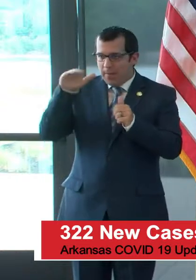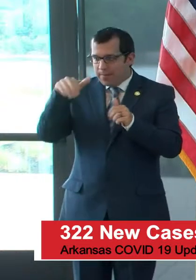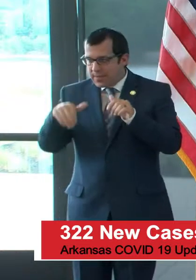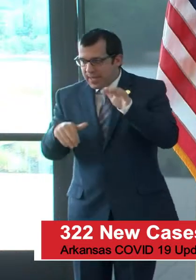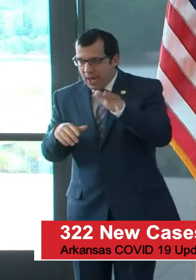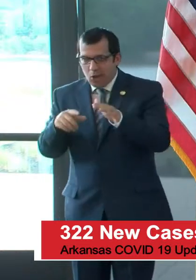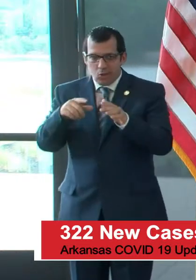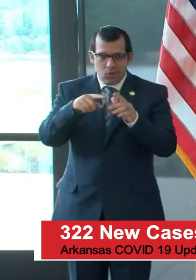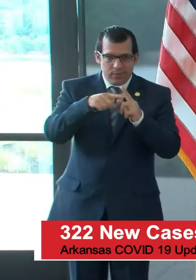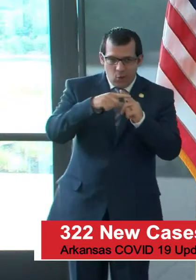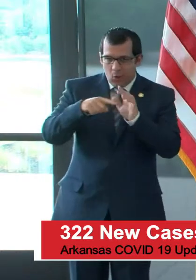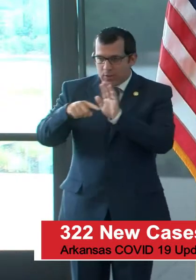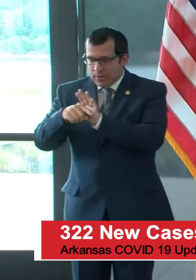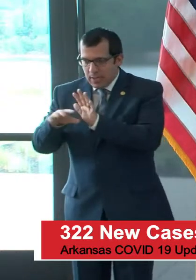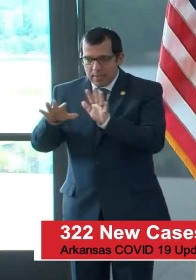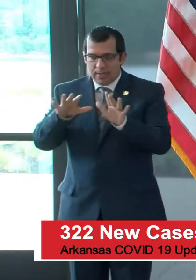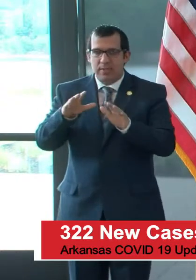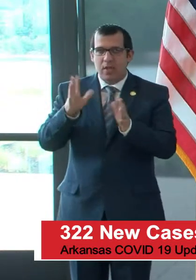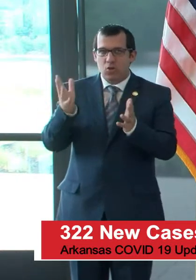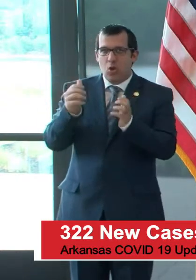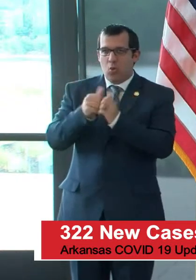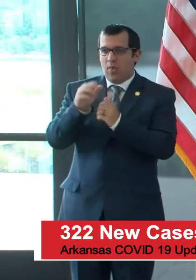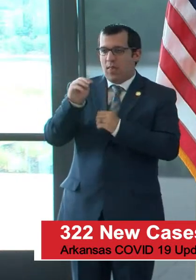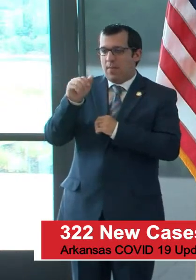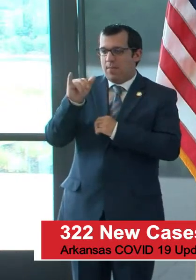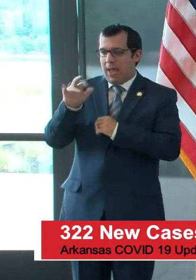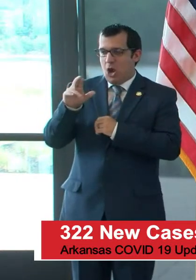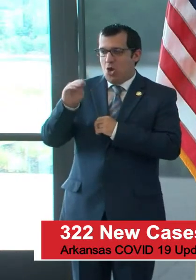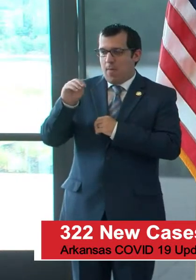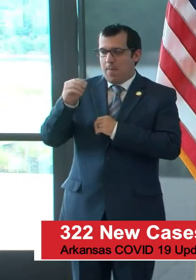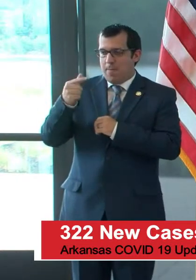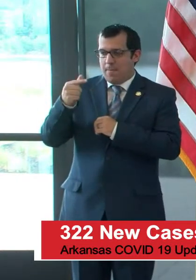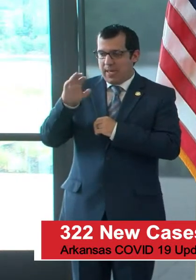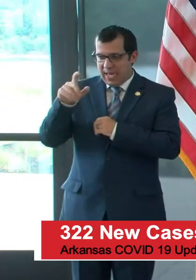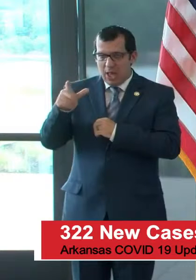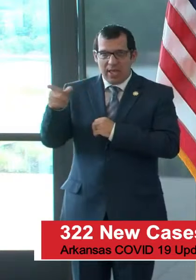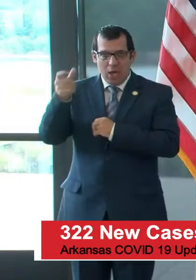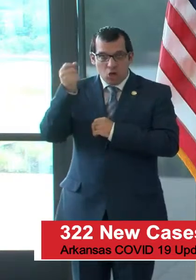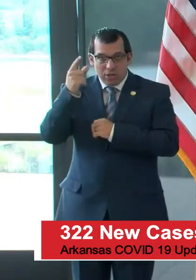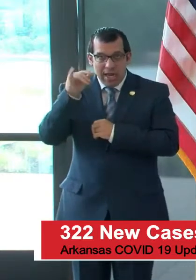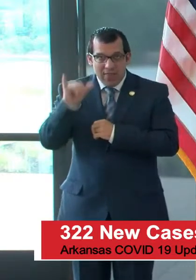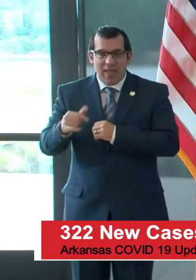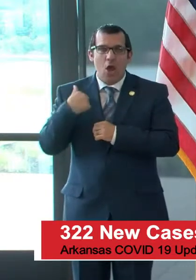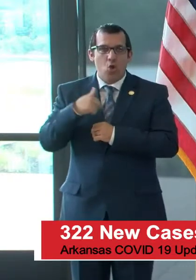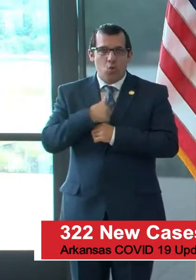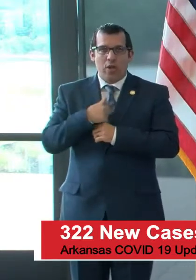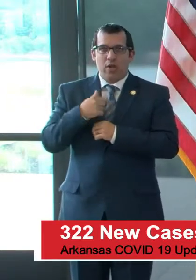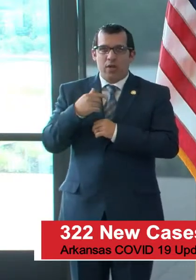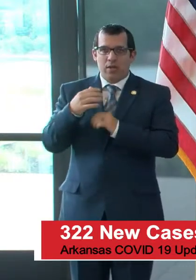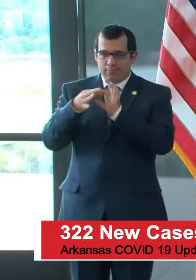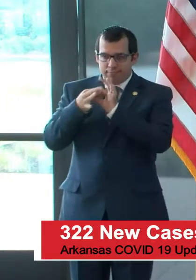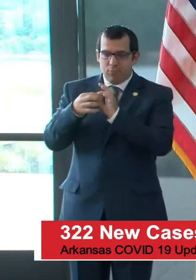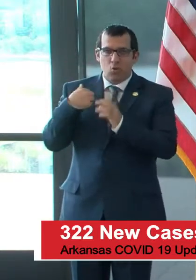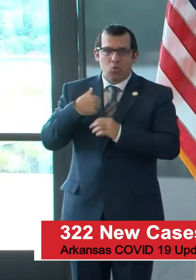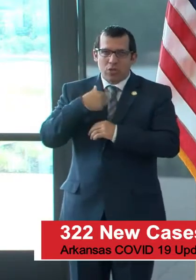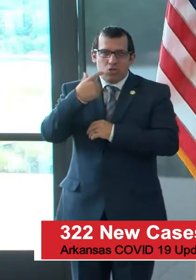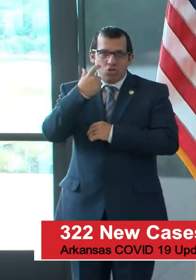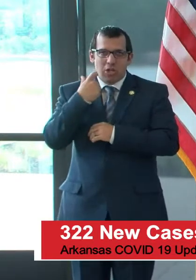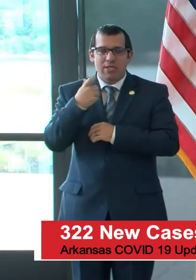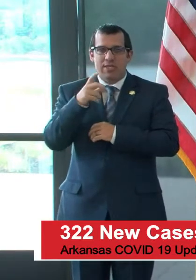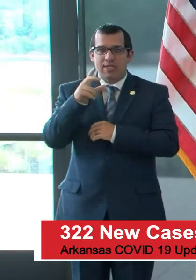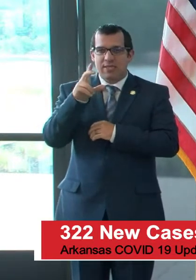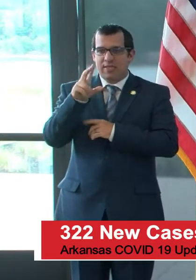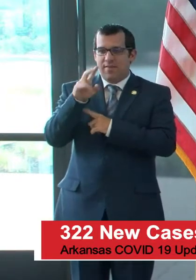this process. I've talked to Mayor McGill, and he understands this. We're totally in link. We just did